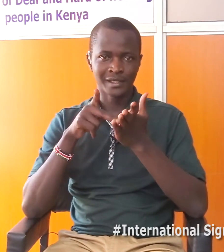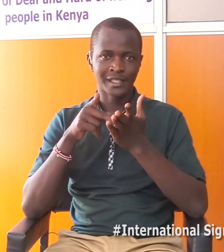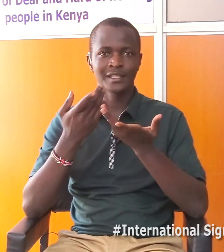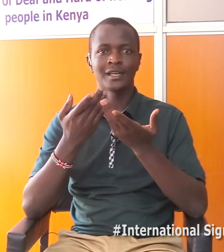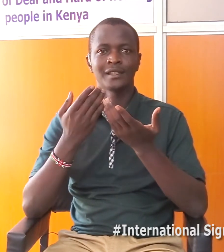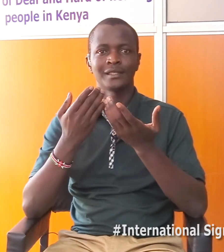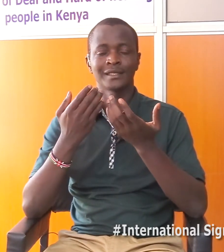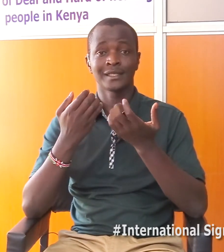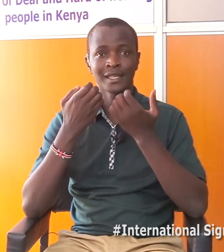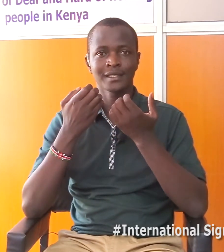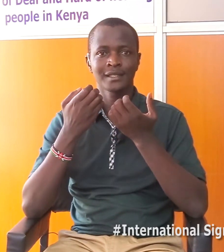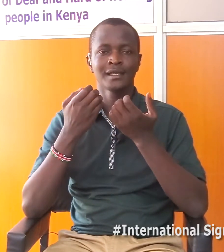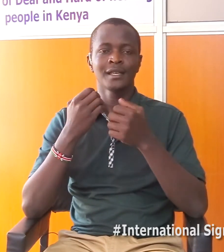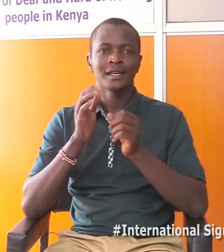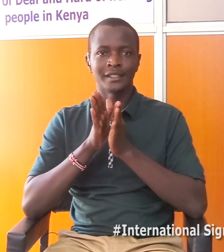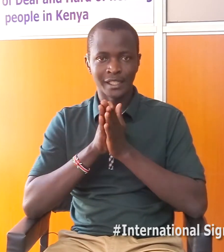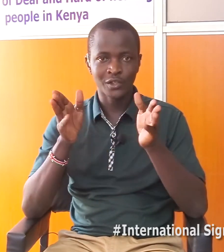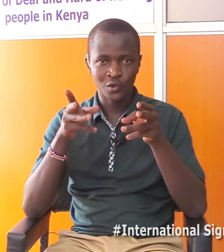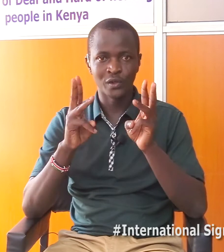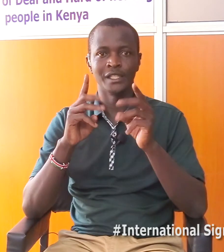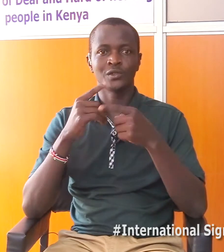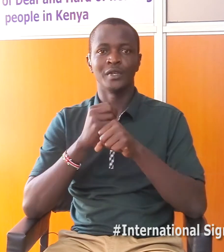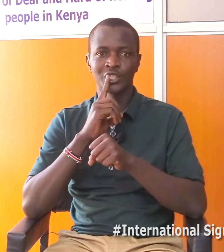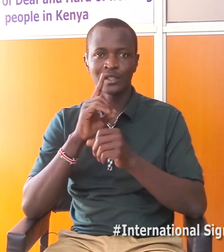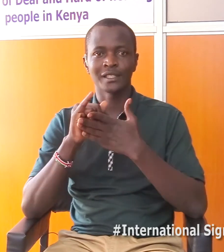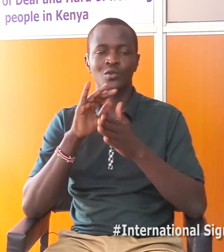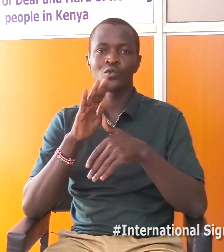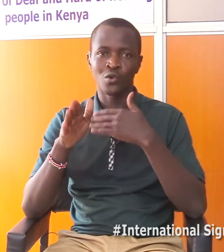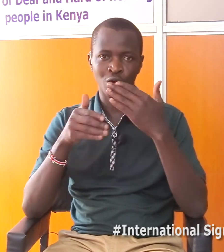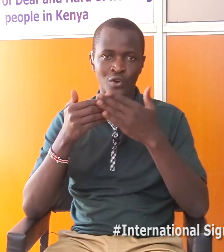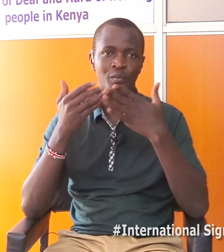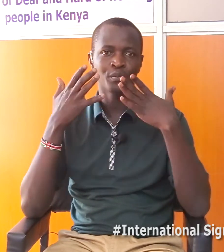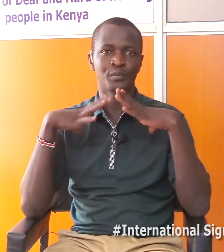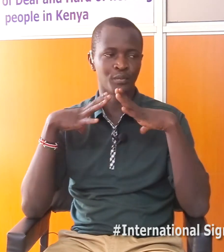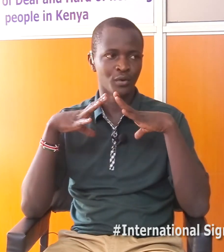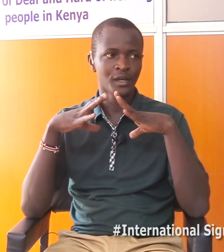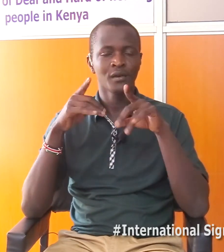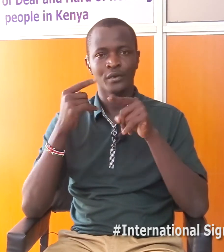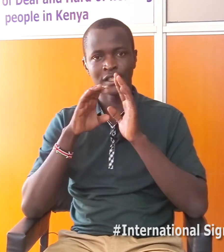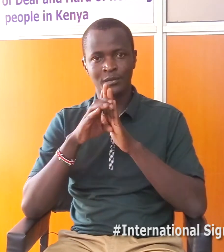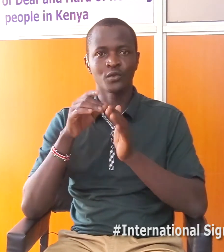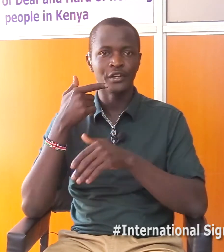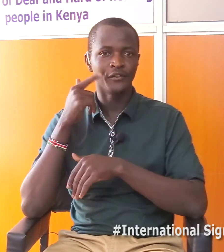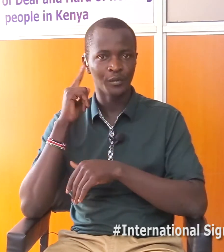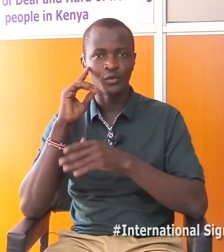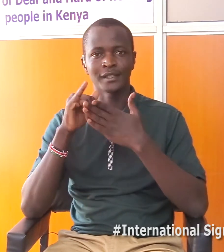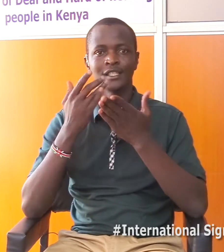that it's just a general way to make sure that all people, for example, the deaf people, that these people